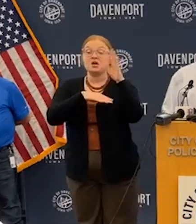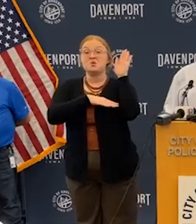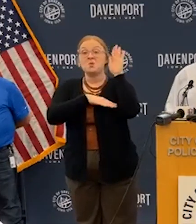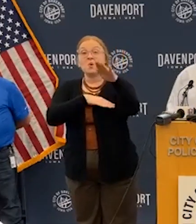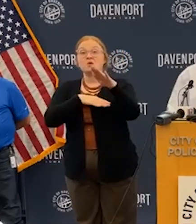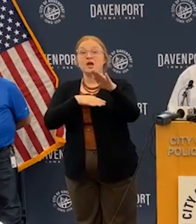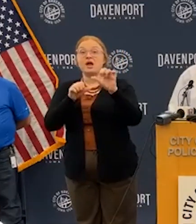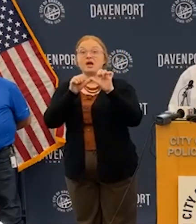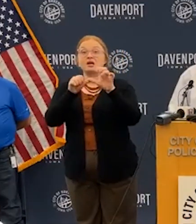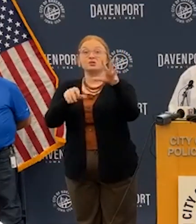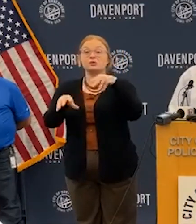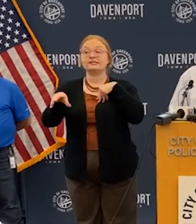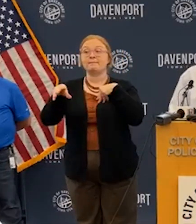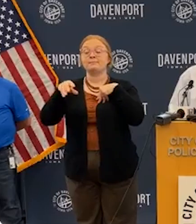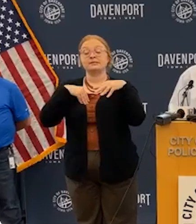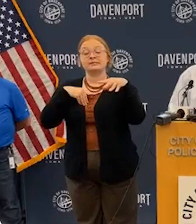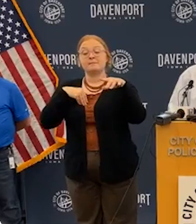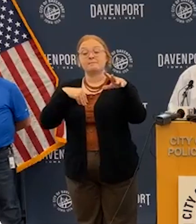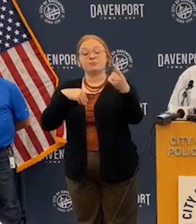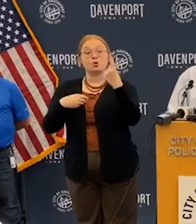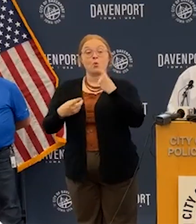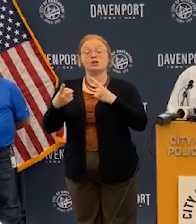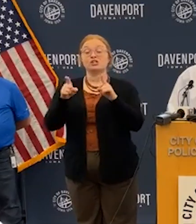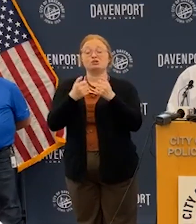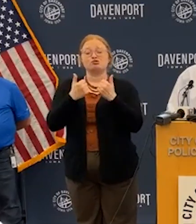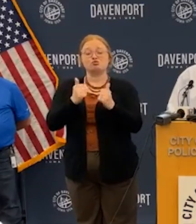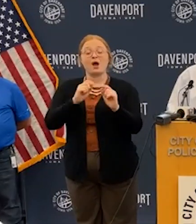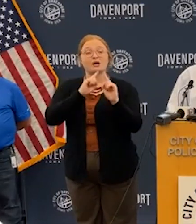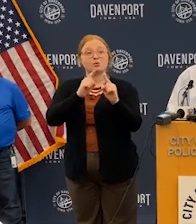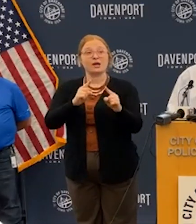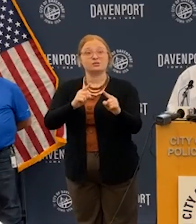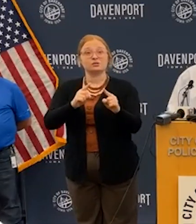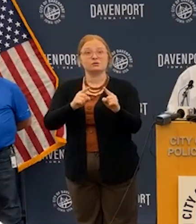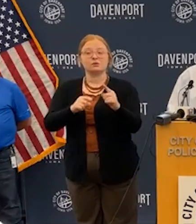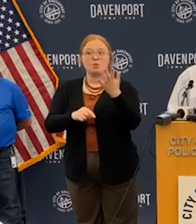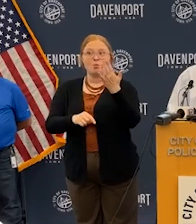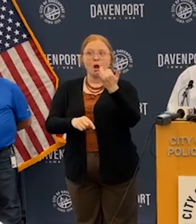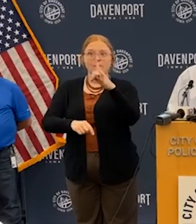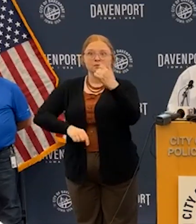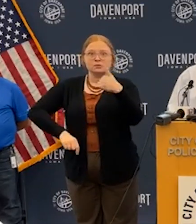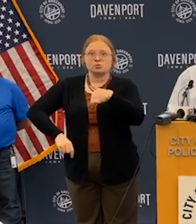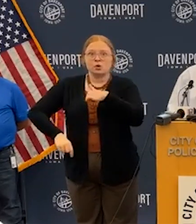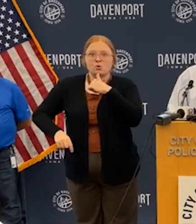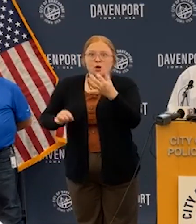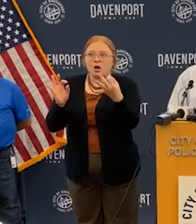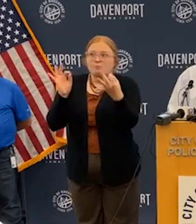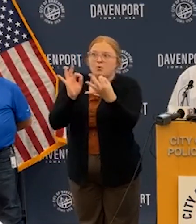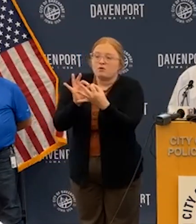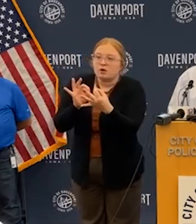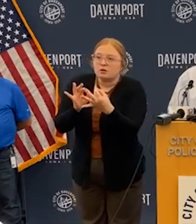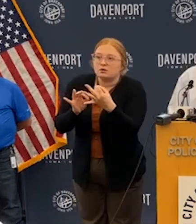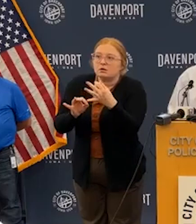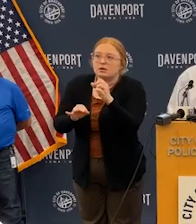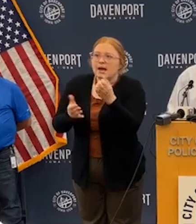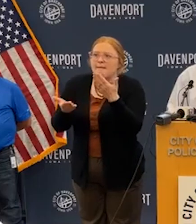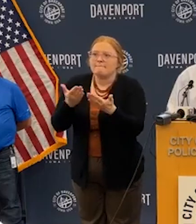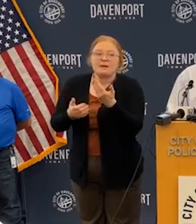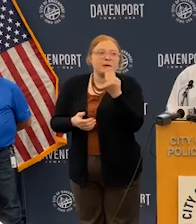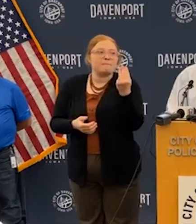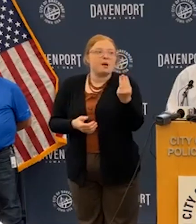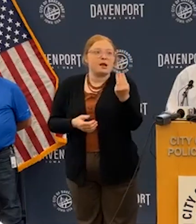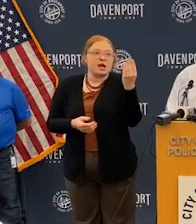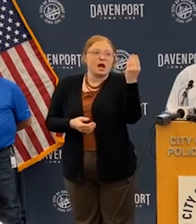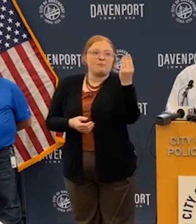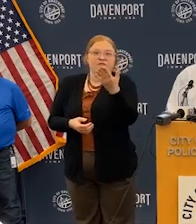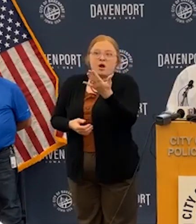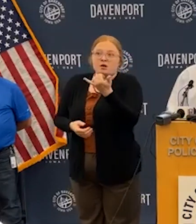questions. And we are not perfect. And yes, maybe we gave you an answer a couple days ago based on the information we have. And I gave you that answer. And